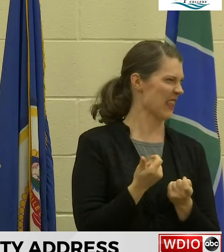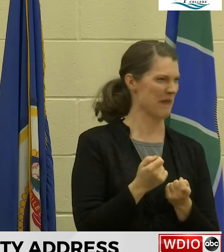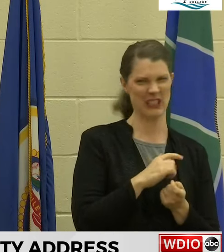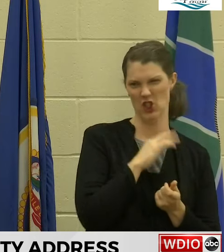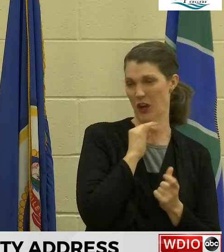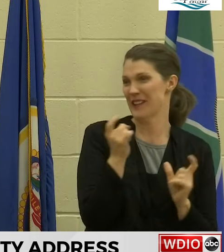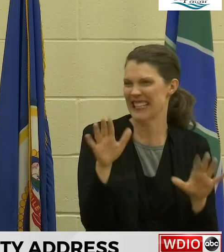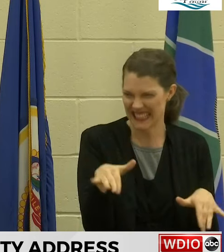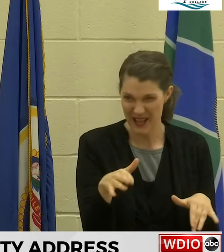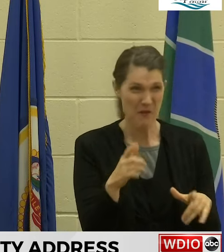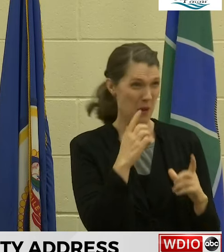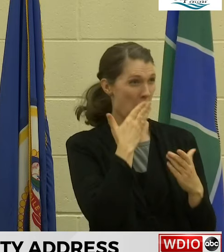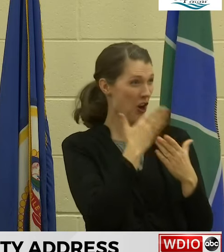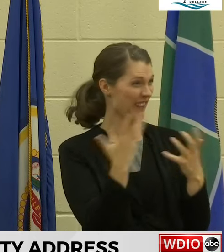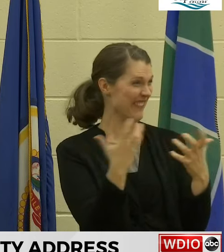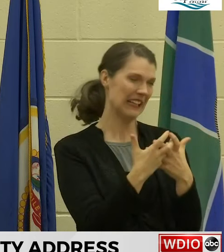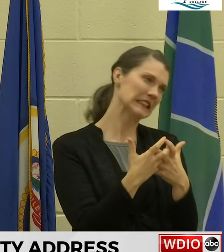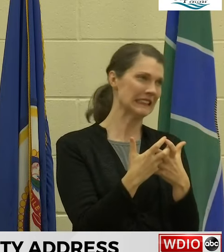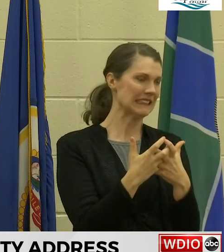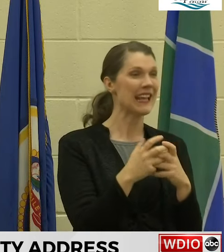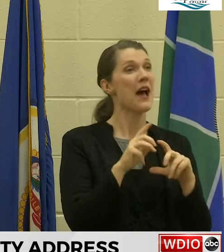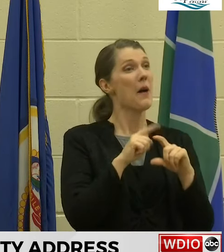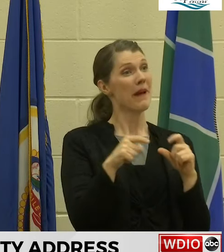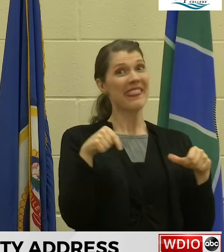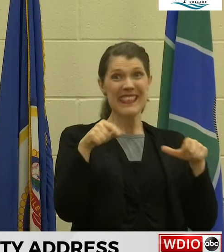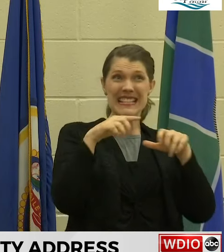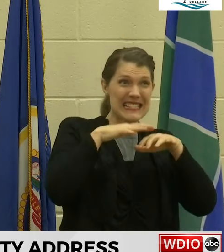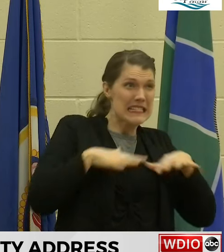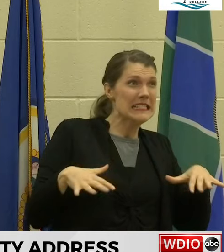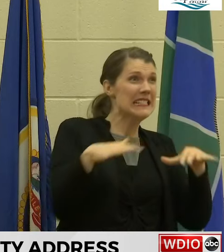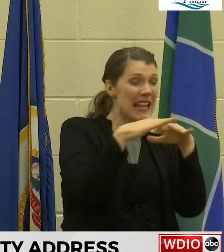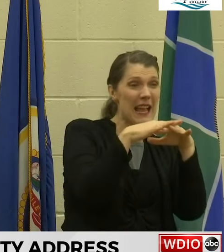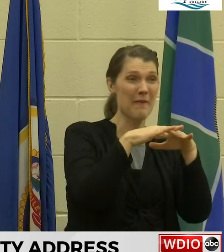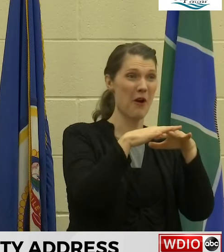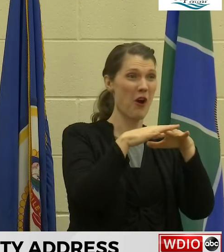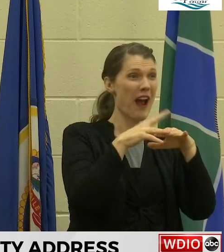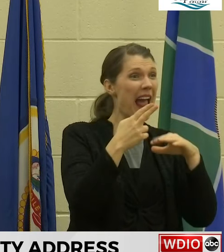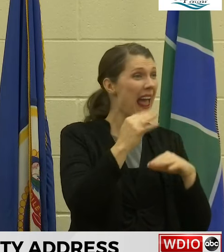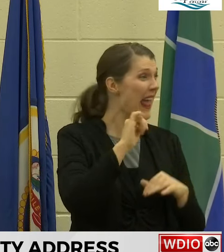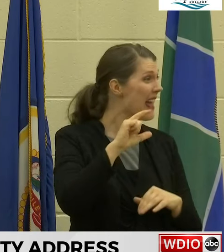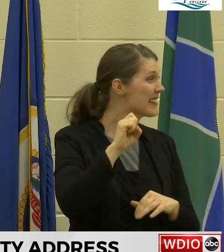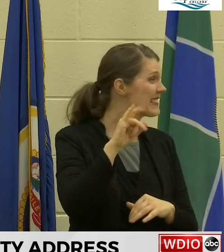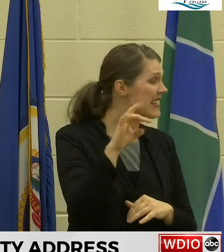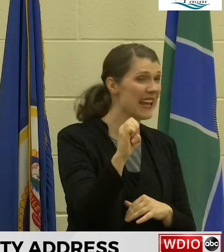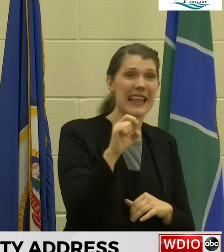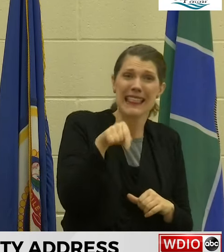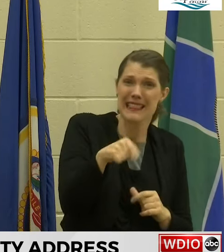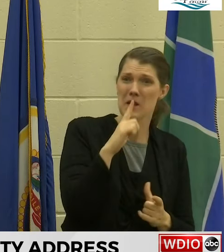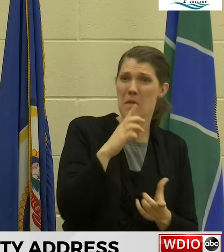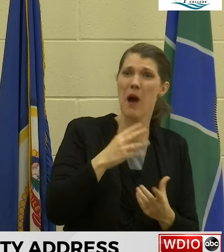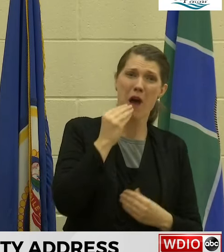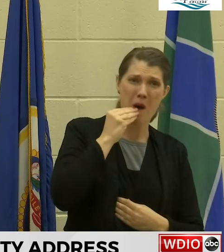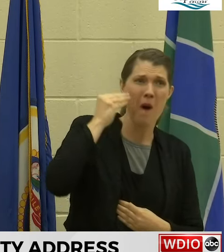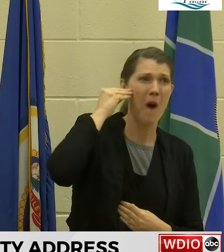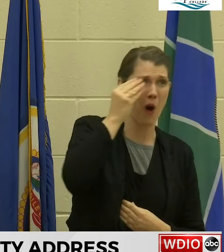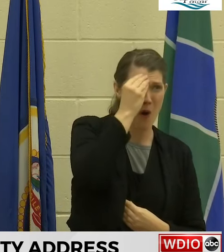that just wouldn't have worked very well. But this neighborhood, the hillside, it is my home.